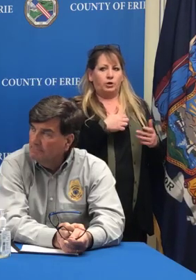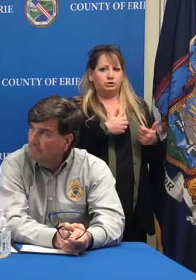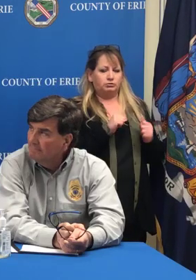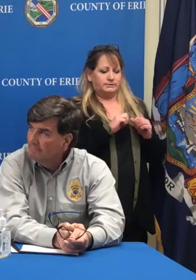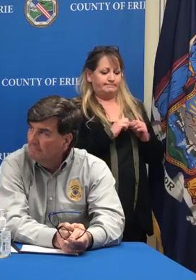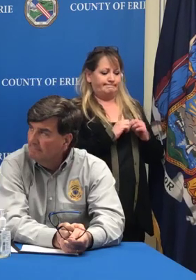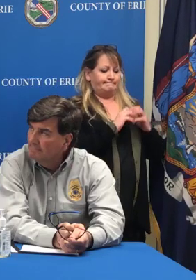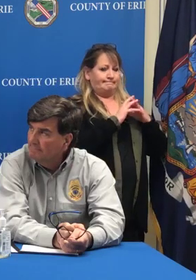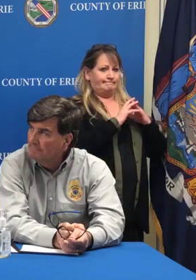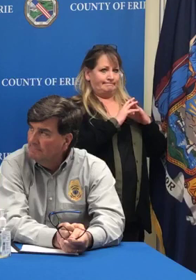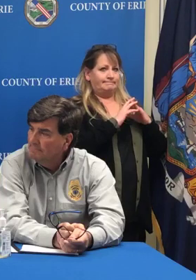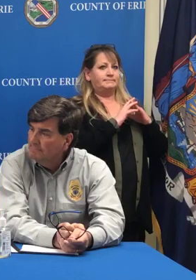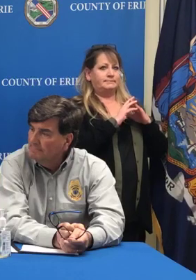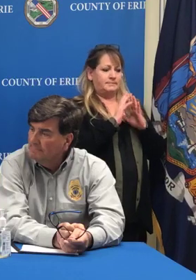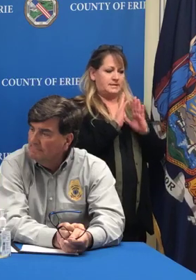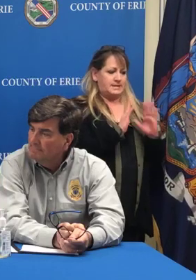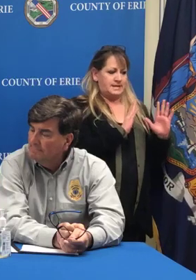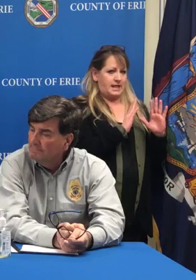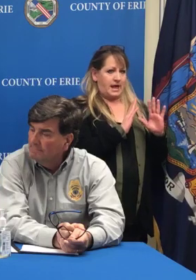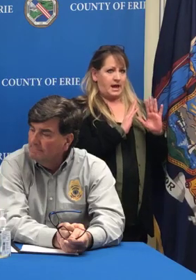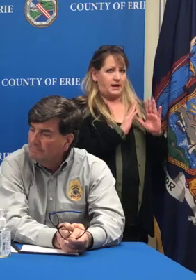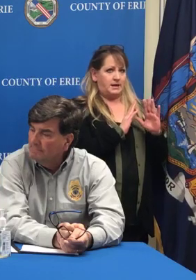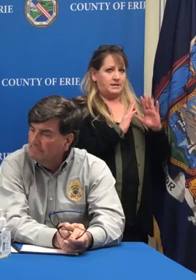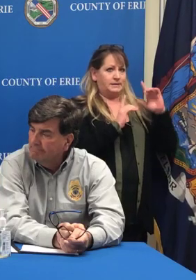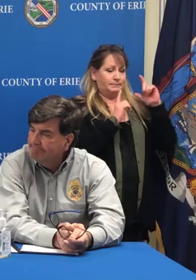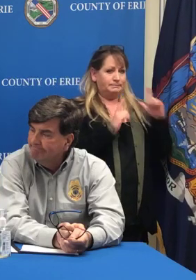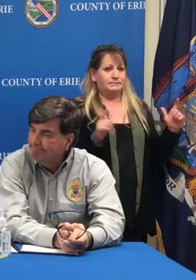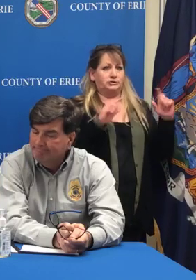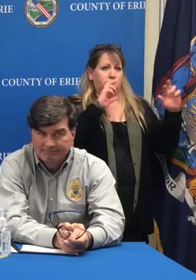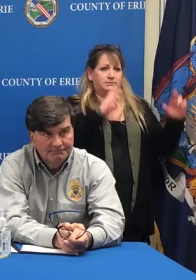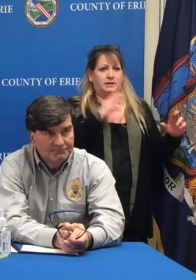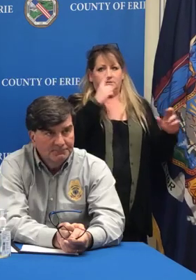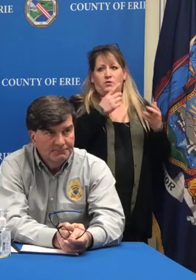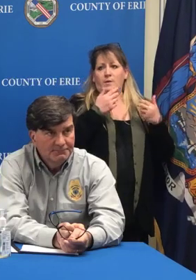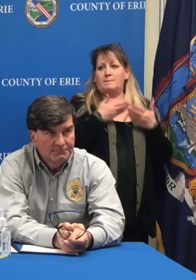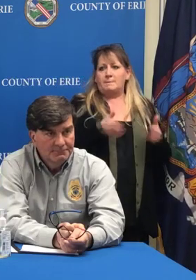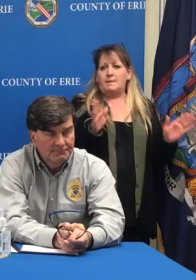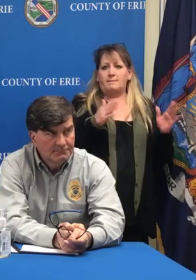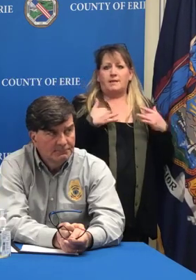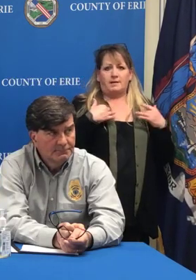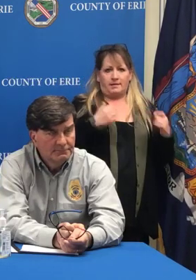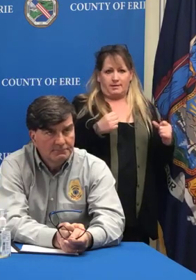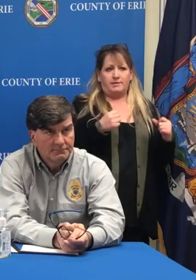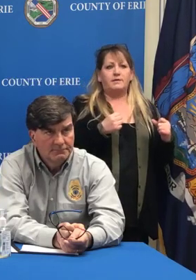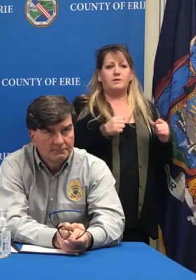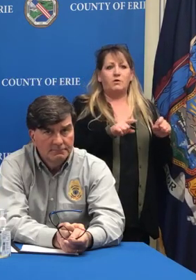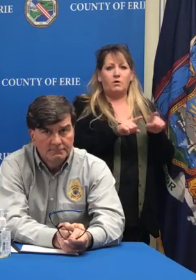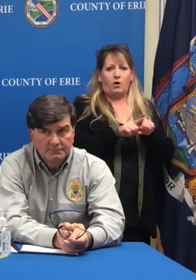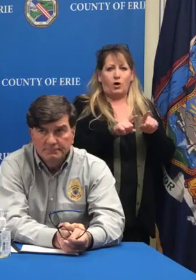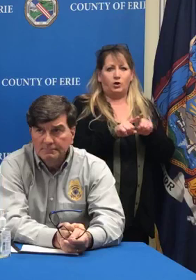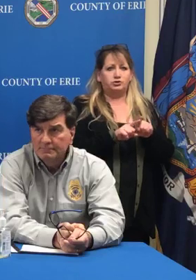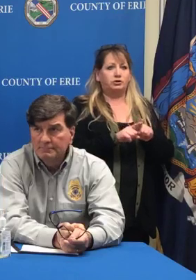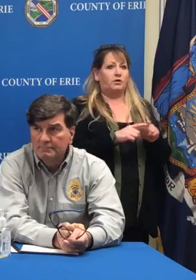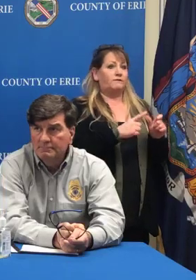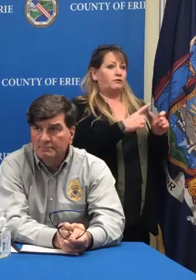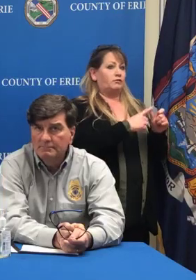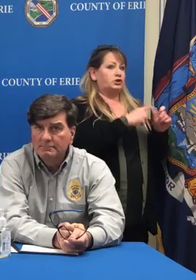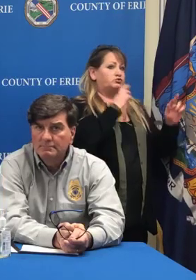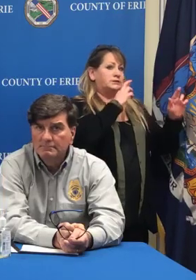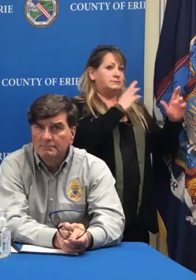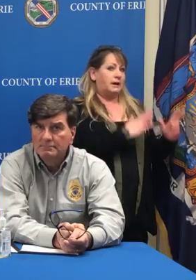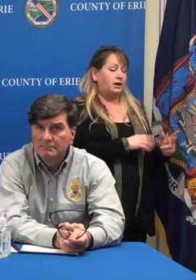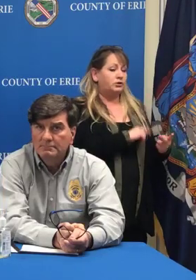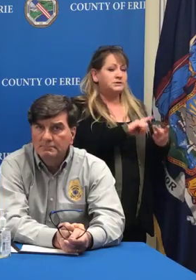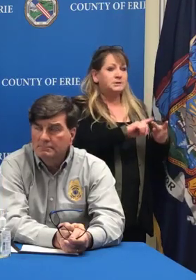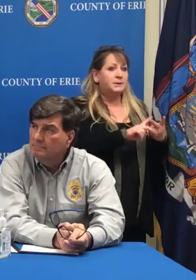together a mass response for public health as well as first responders and, of course, the